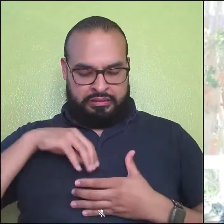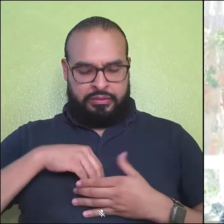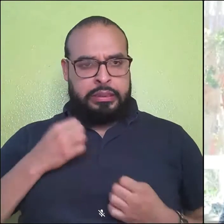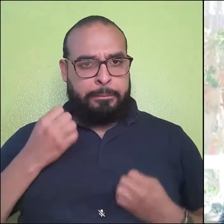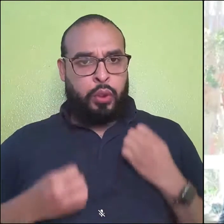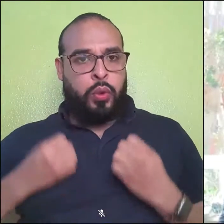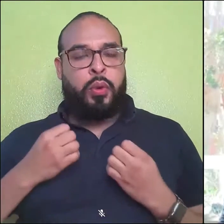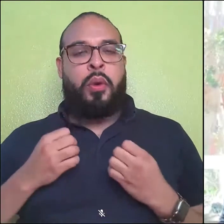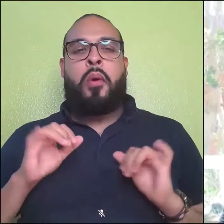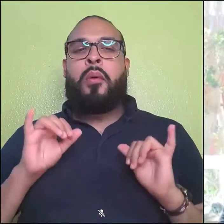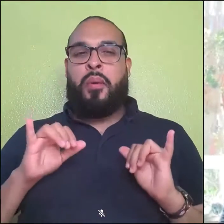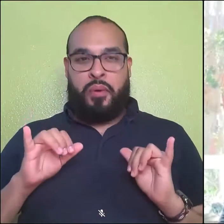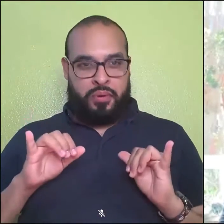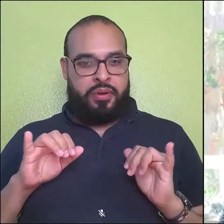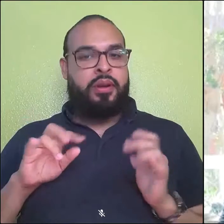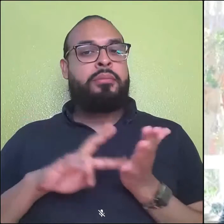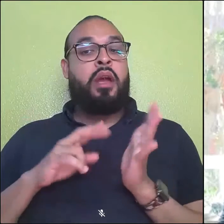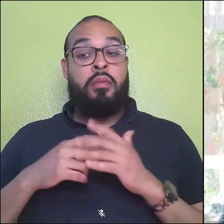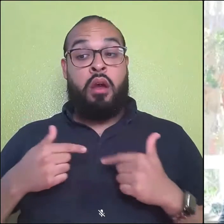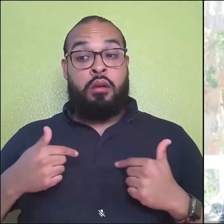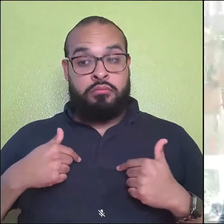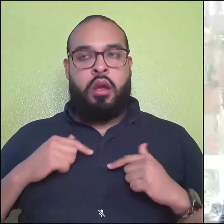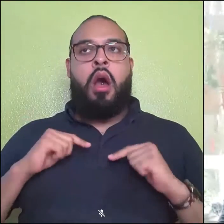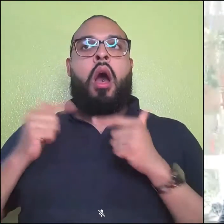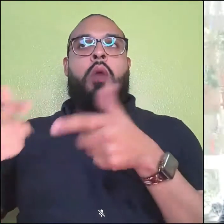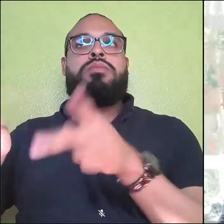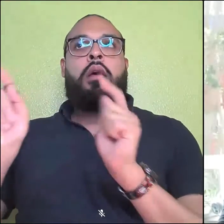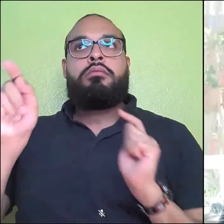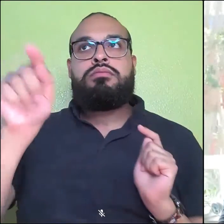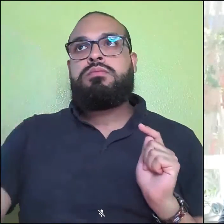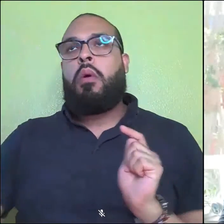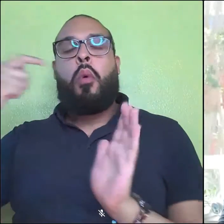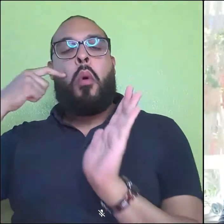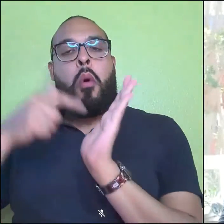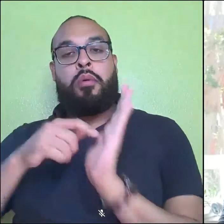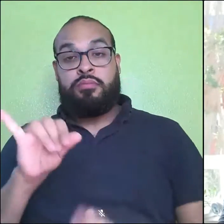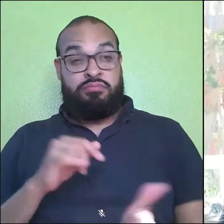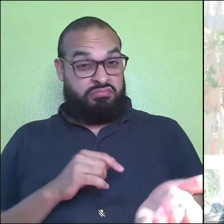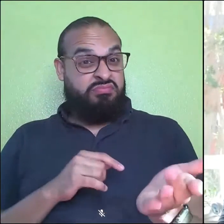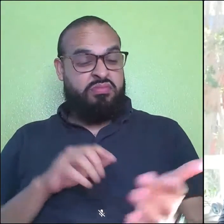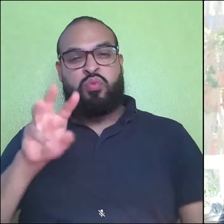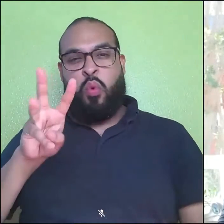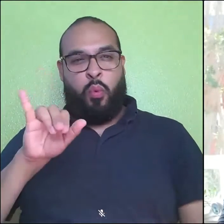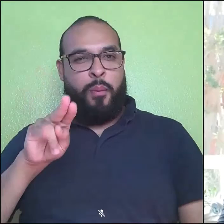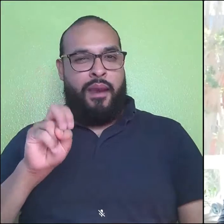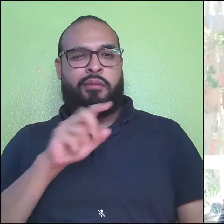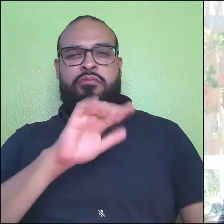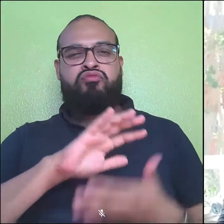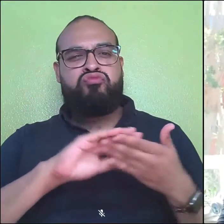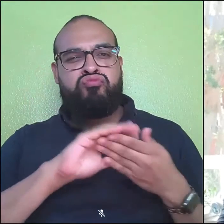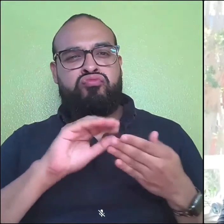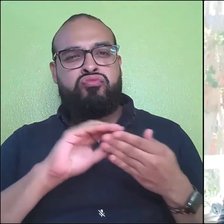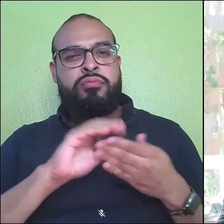give permission for others to do the same. You know, I noticed when Wayne was sharing more about what was present for